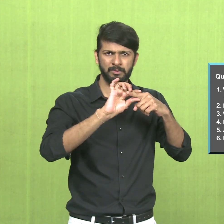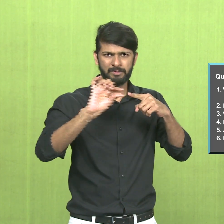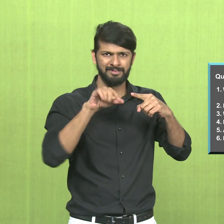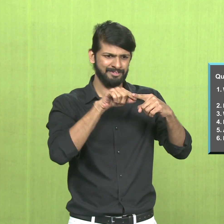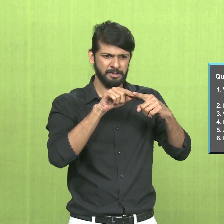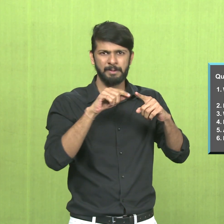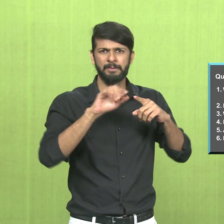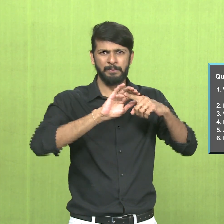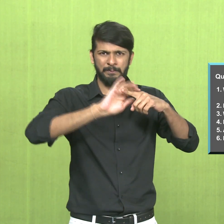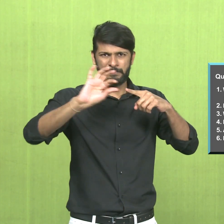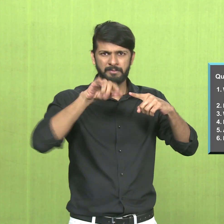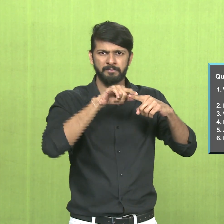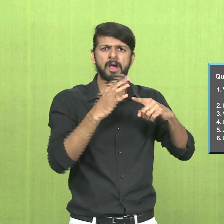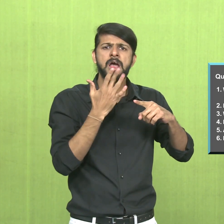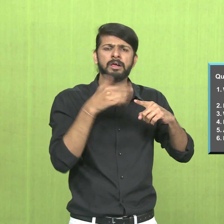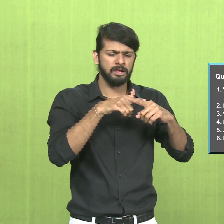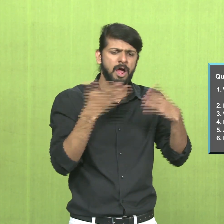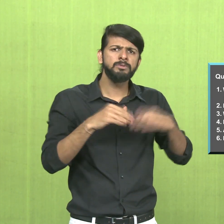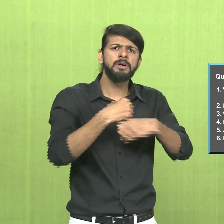How are pastel colors made?